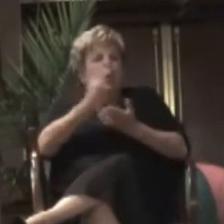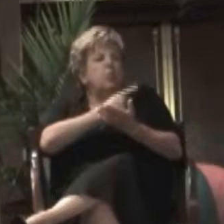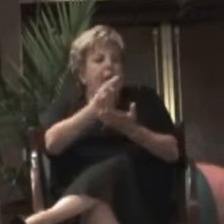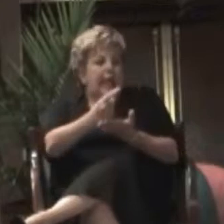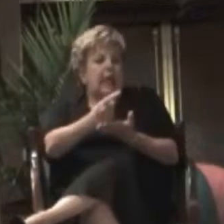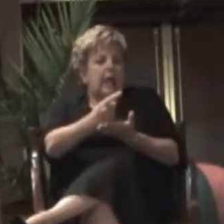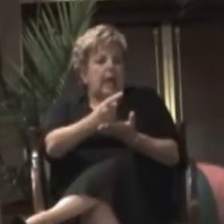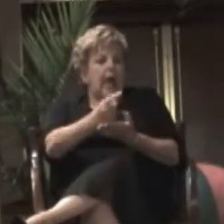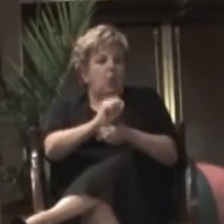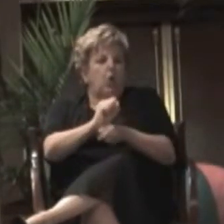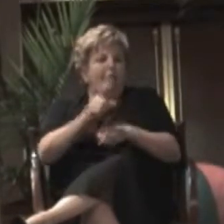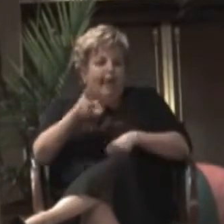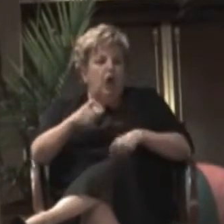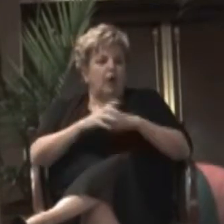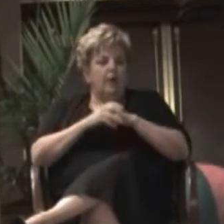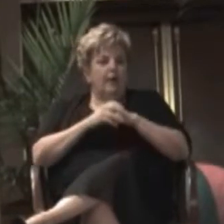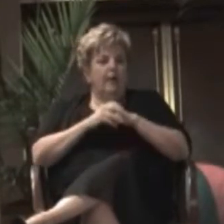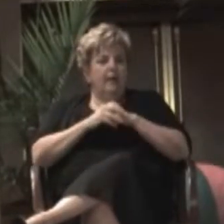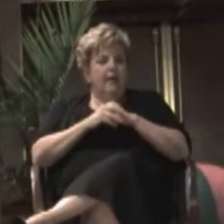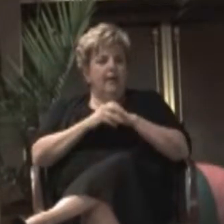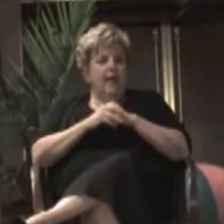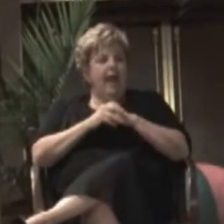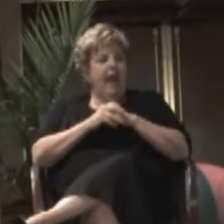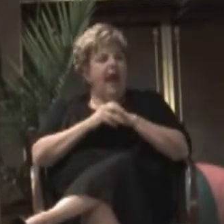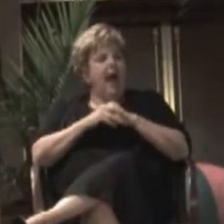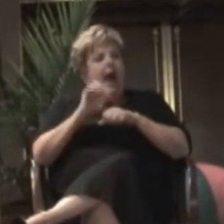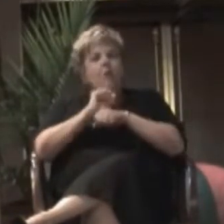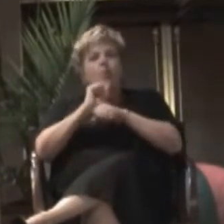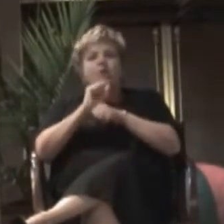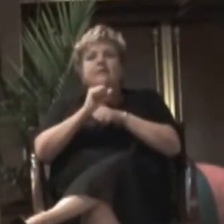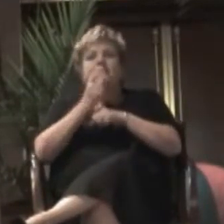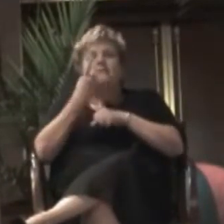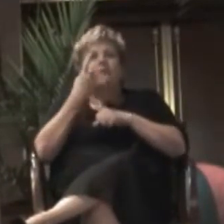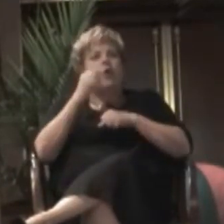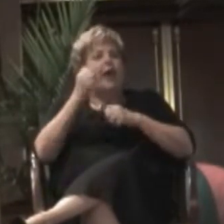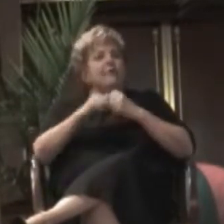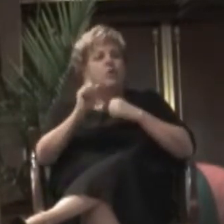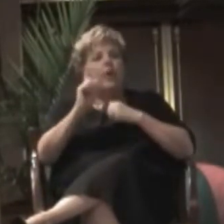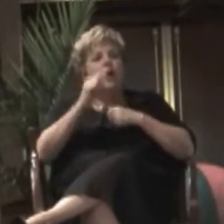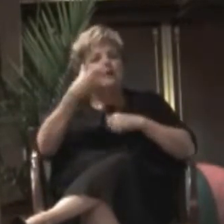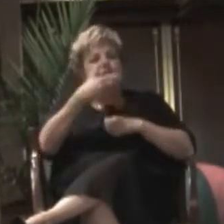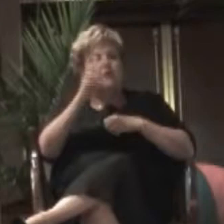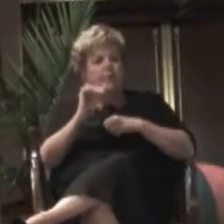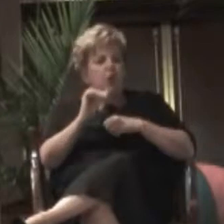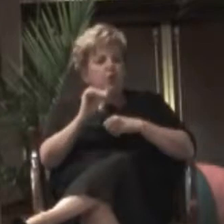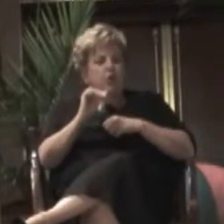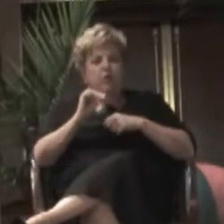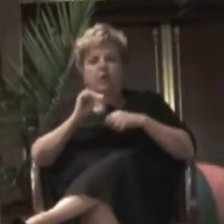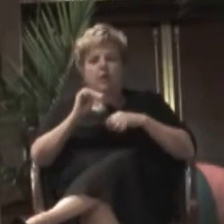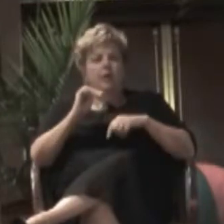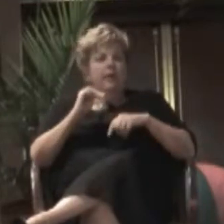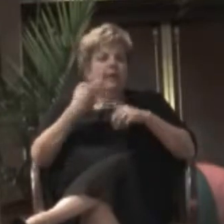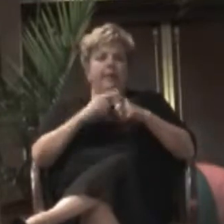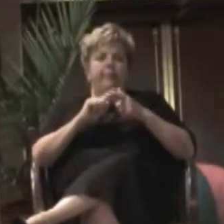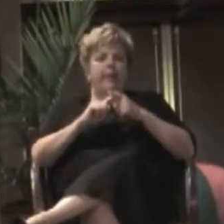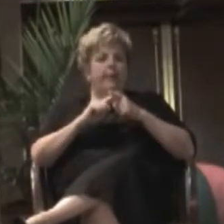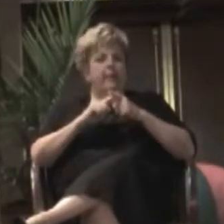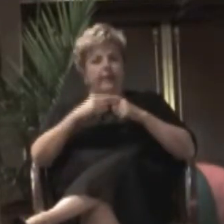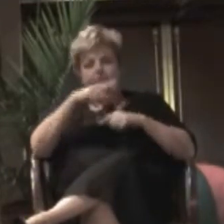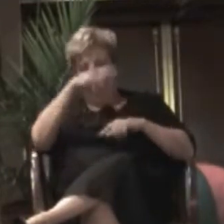I worked at everything, had General Motors on the side, and then got blackballed in the industry. I couldn't get a job washing a truck, much less making